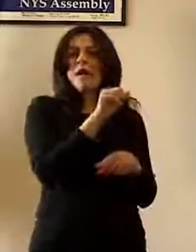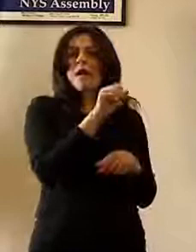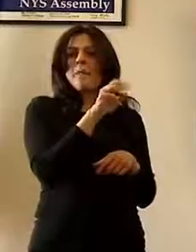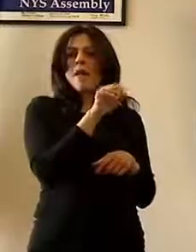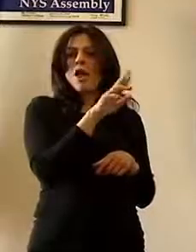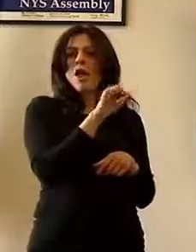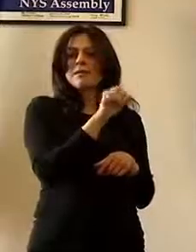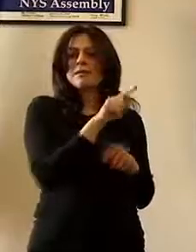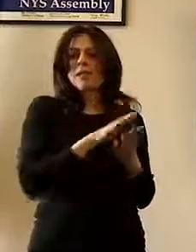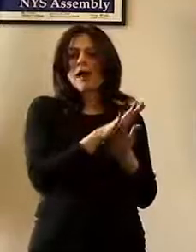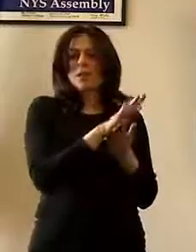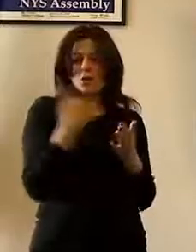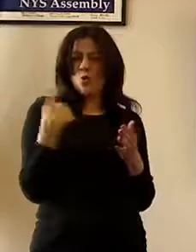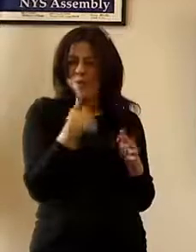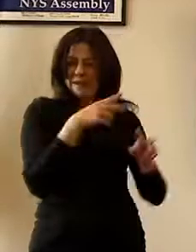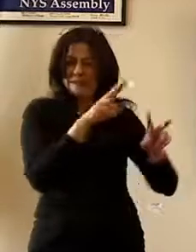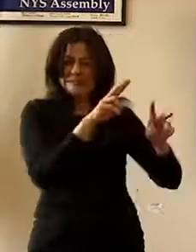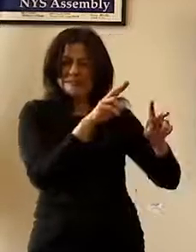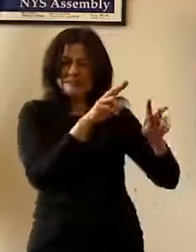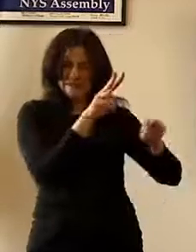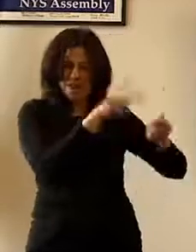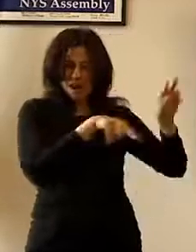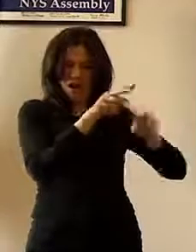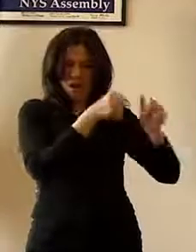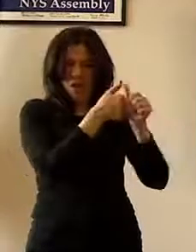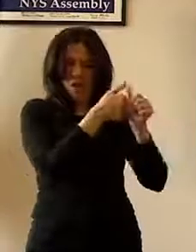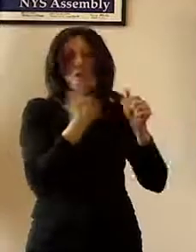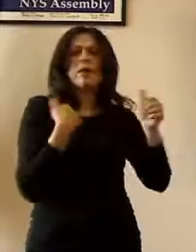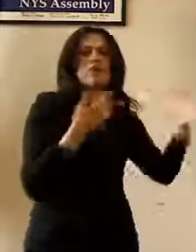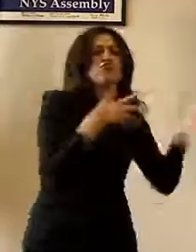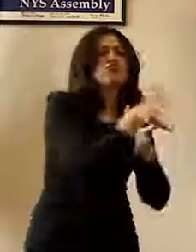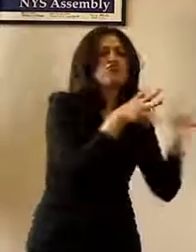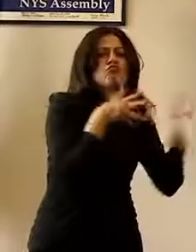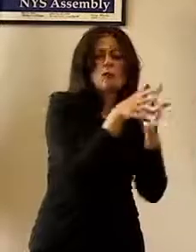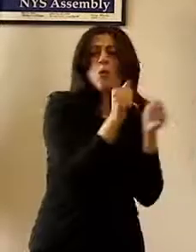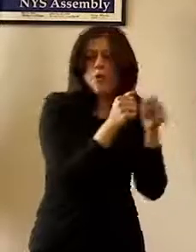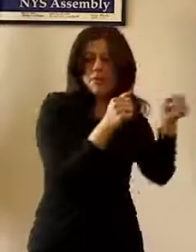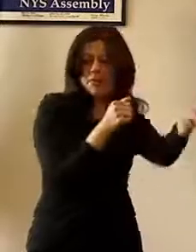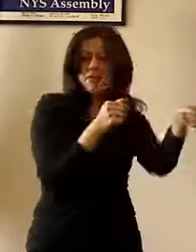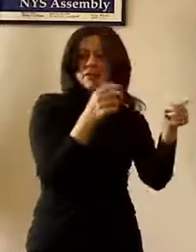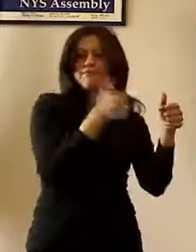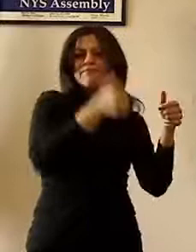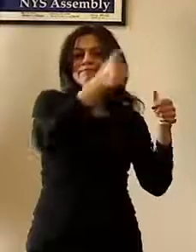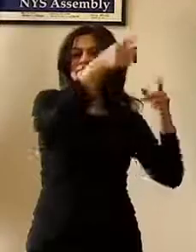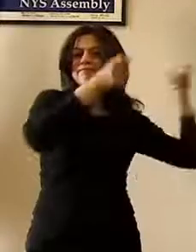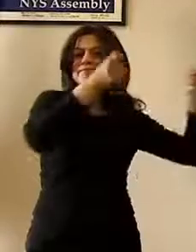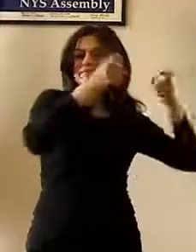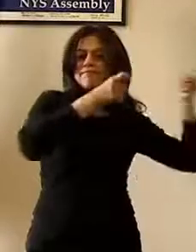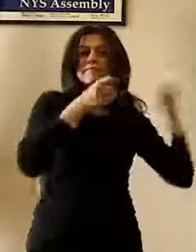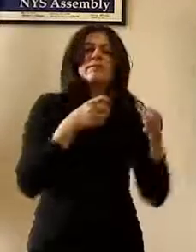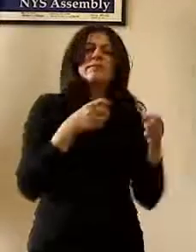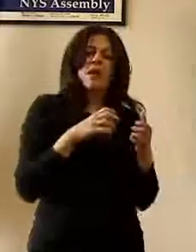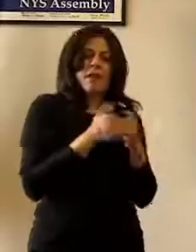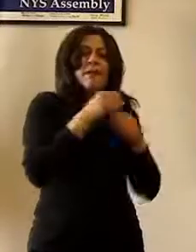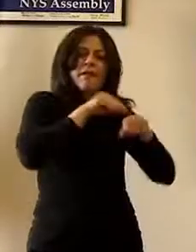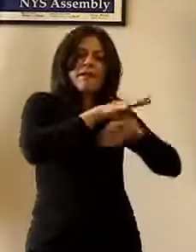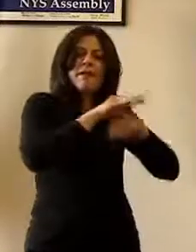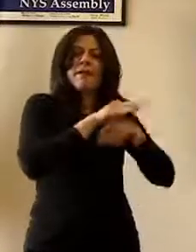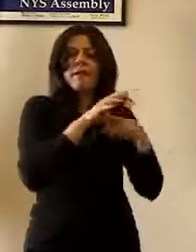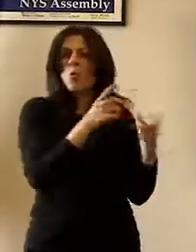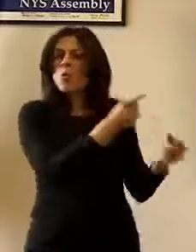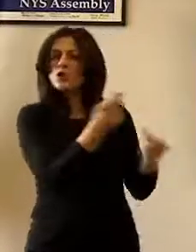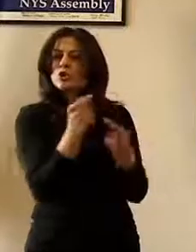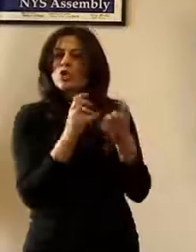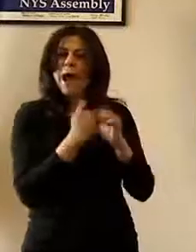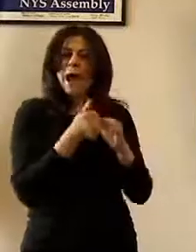we have been in close contact with Marist in terms of some of the steps that should be